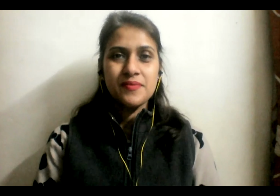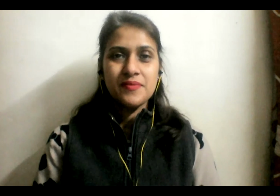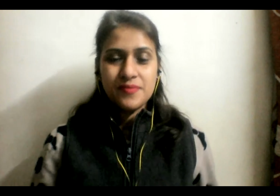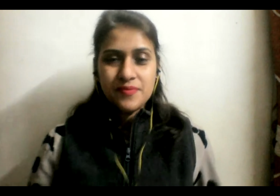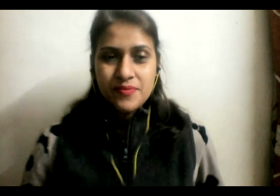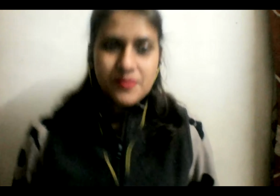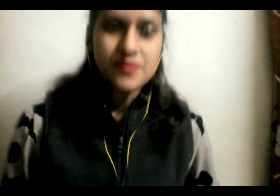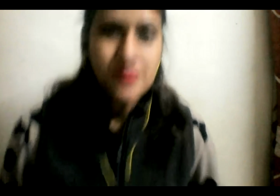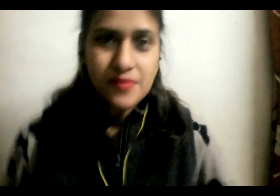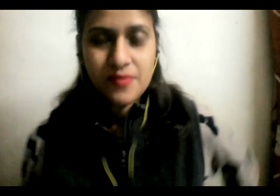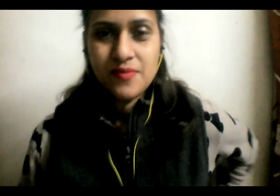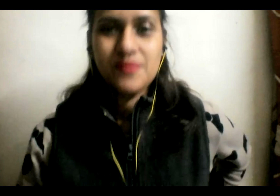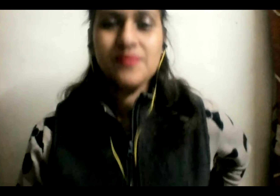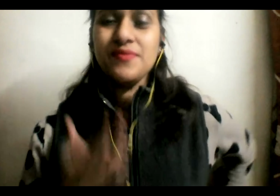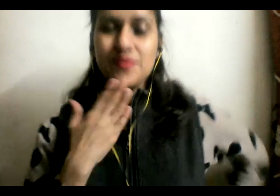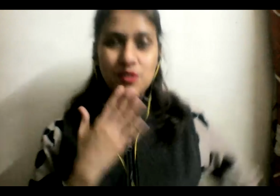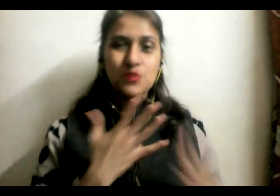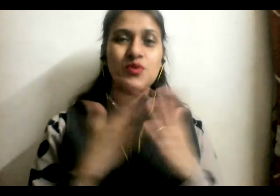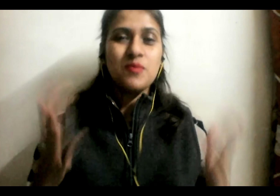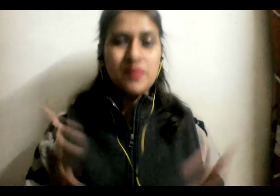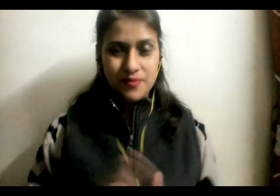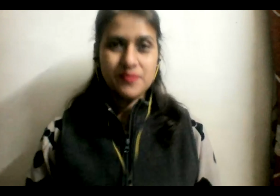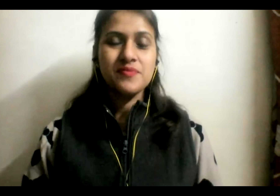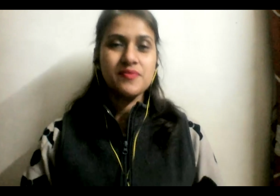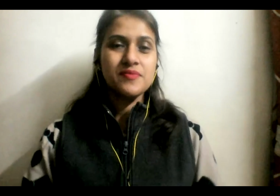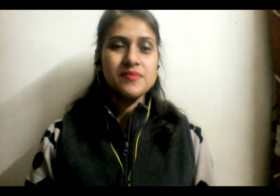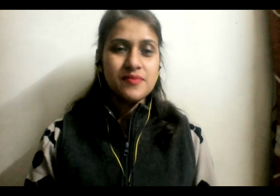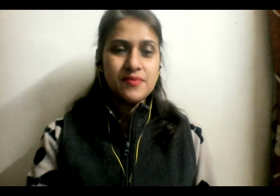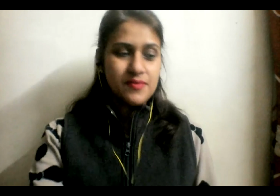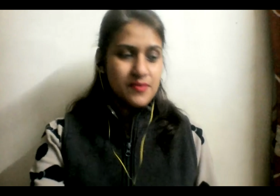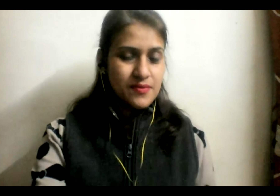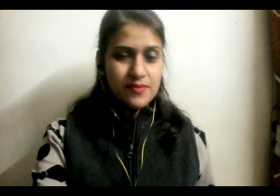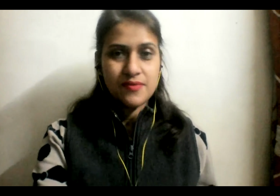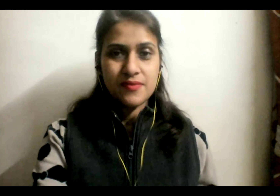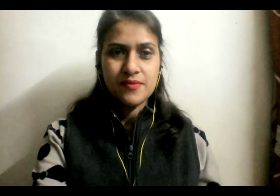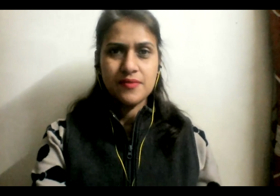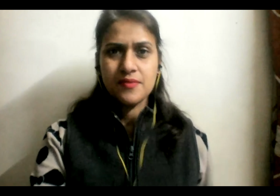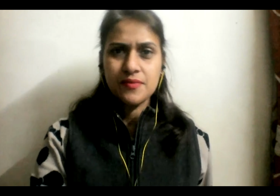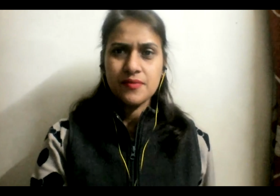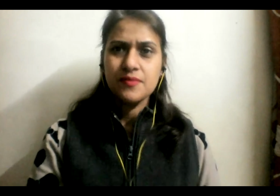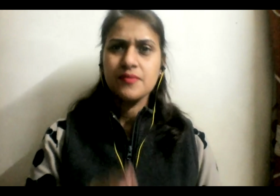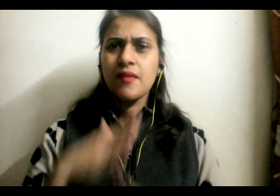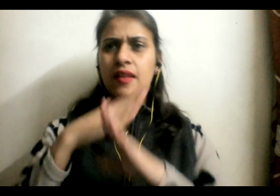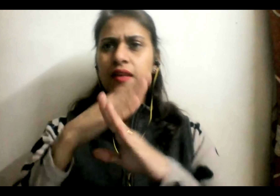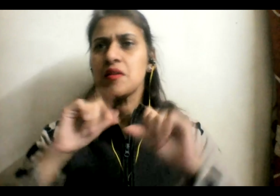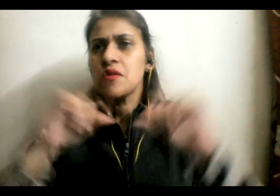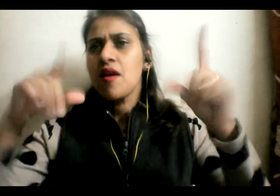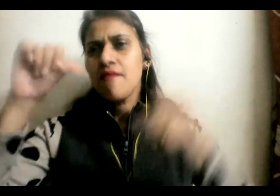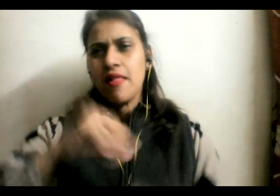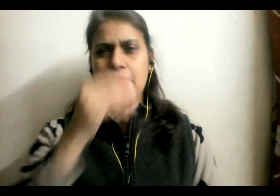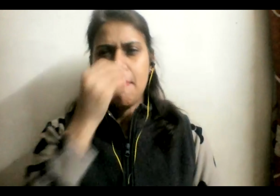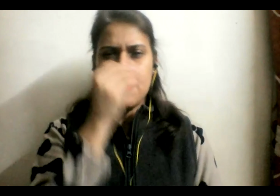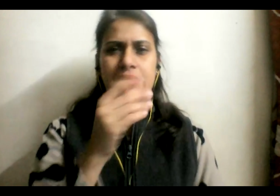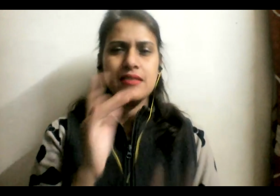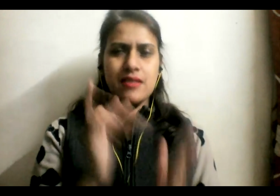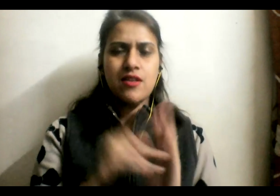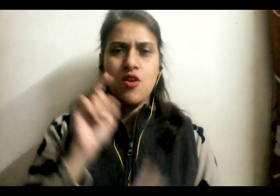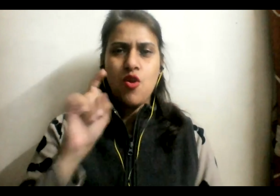Thank you so much, sir. Akshay, I think my screen sharing is perhaps disabled. So if that can I'll